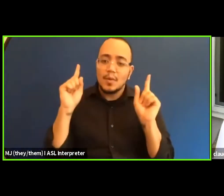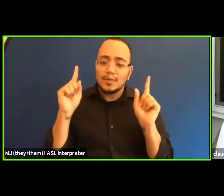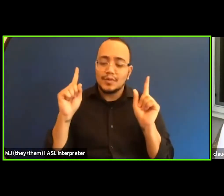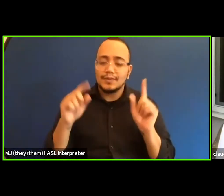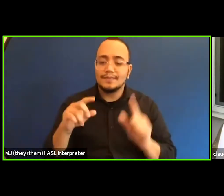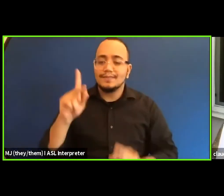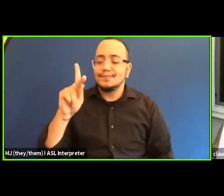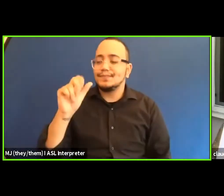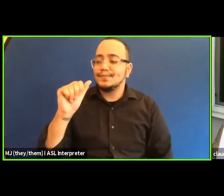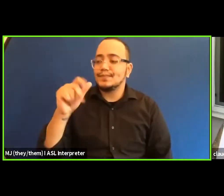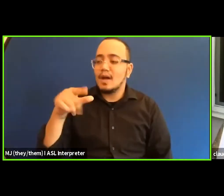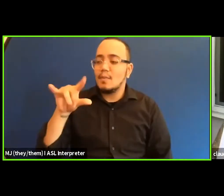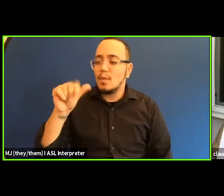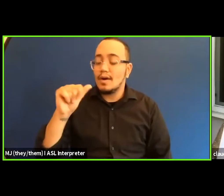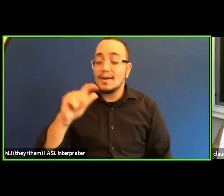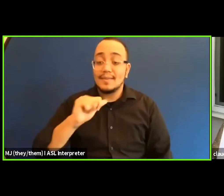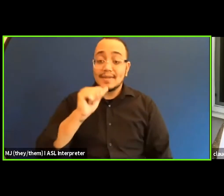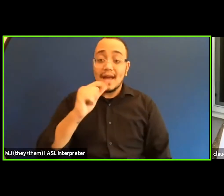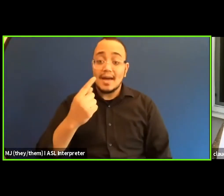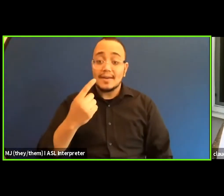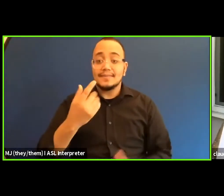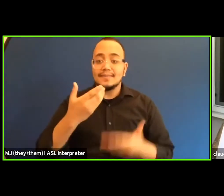not me without you.